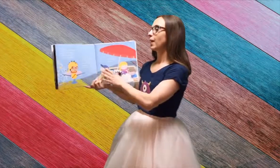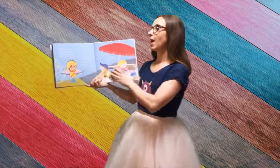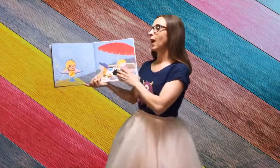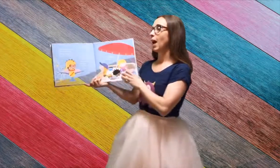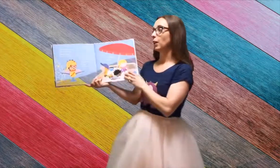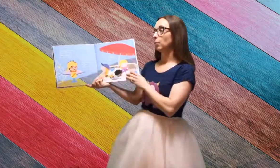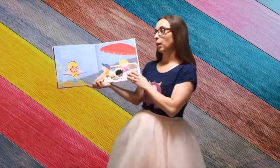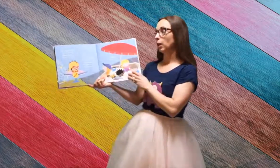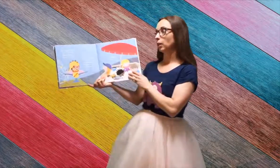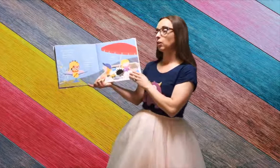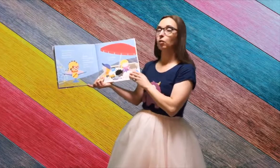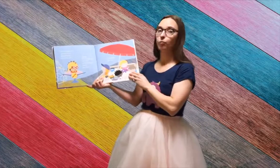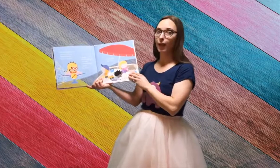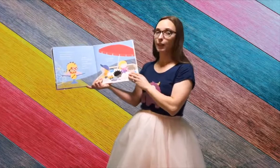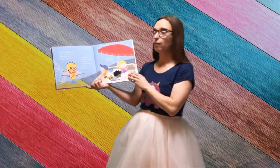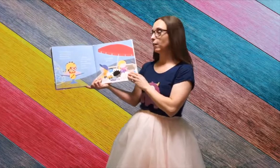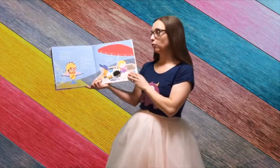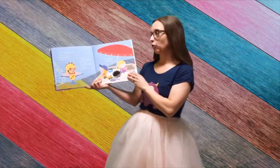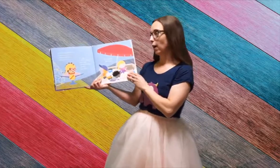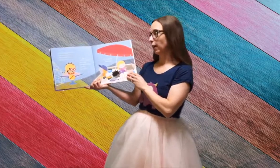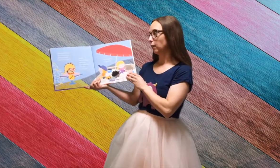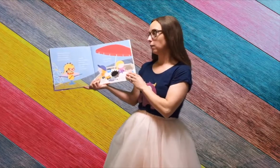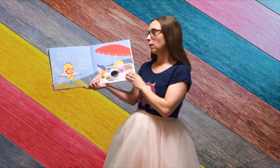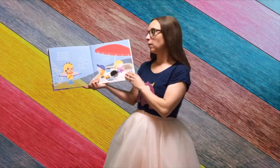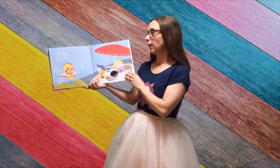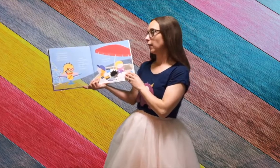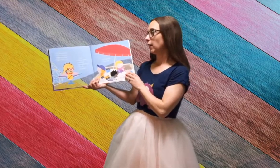At the park, Riley felt shy. Then a kid from